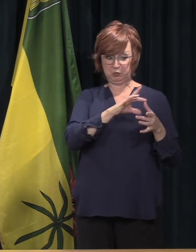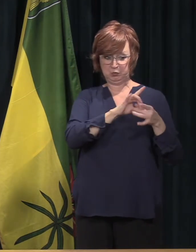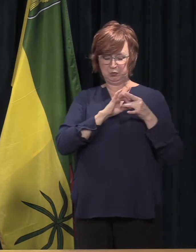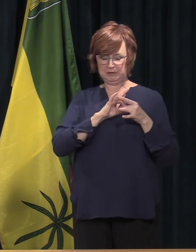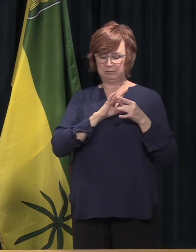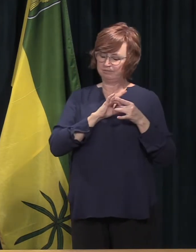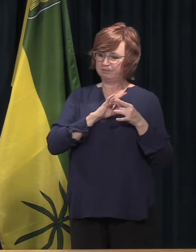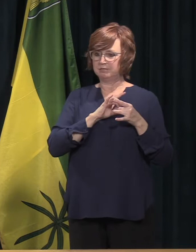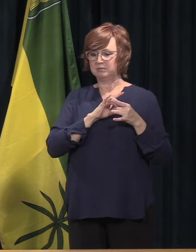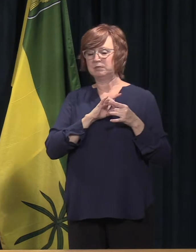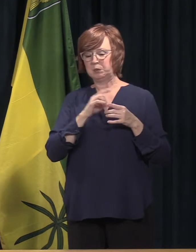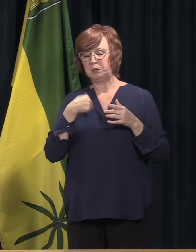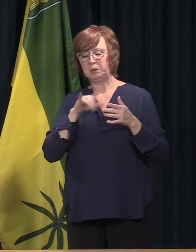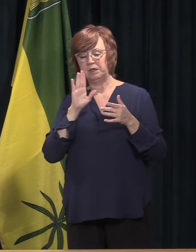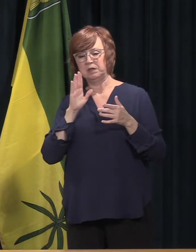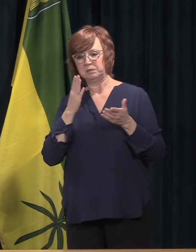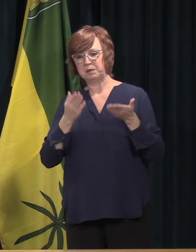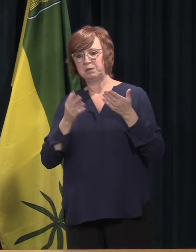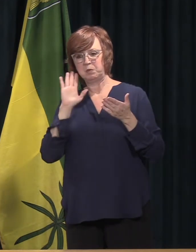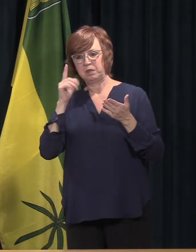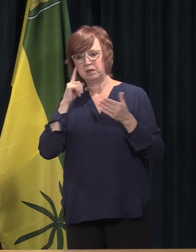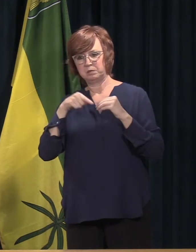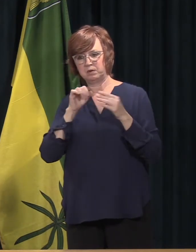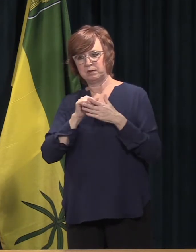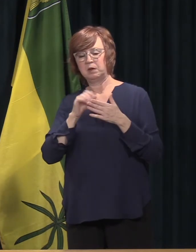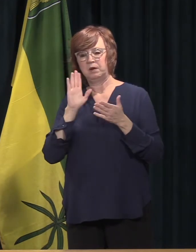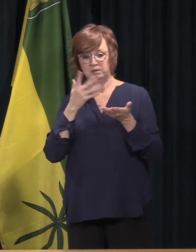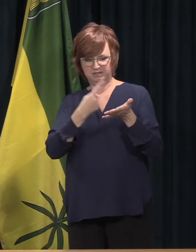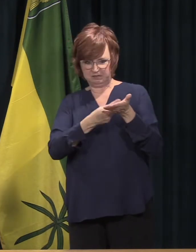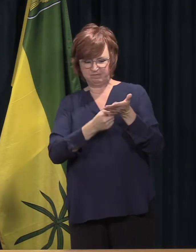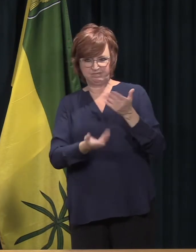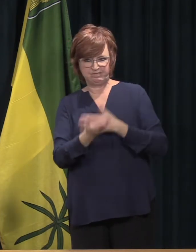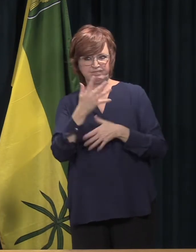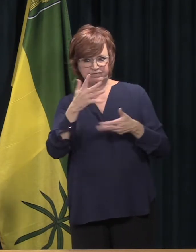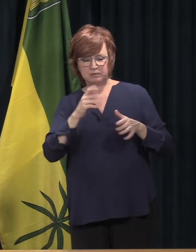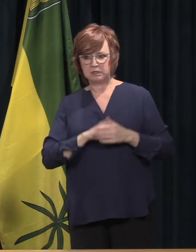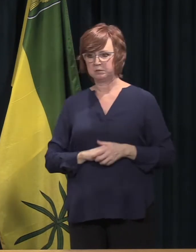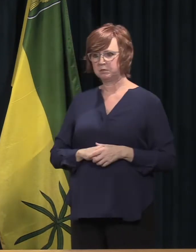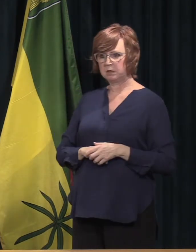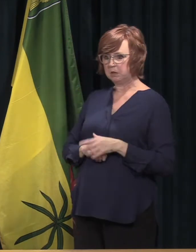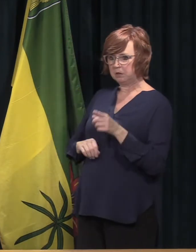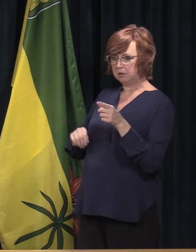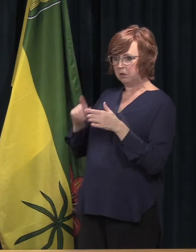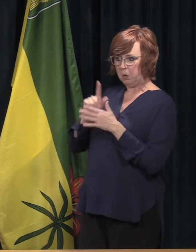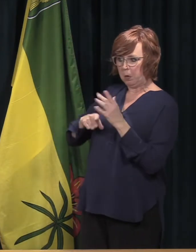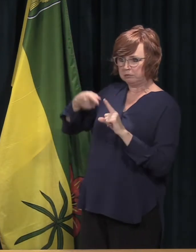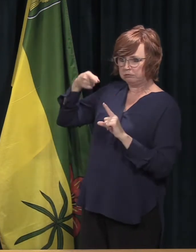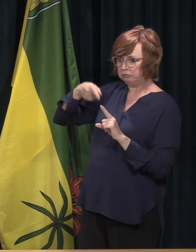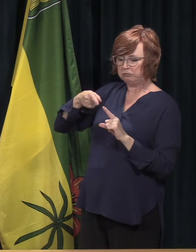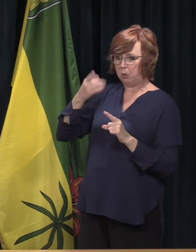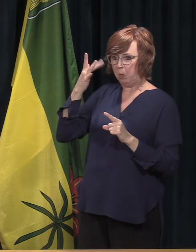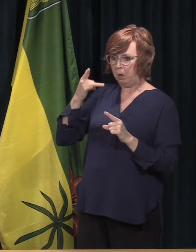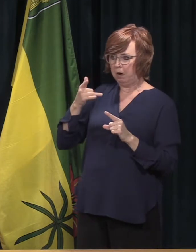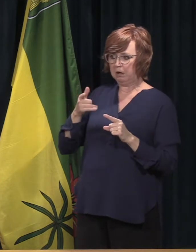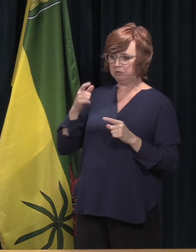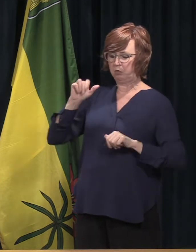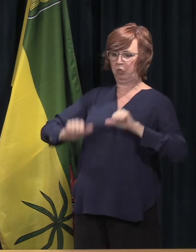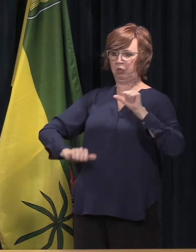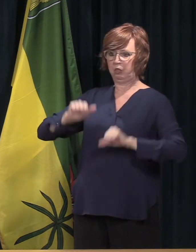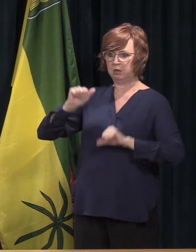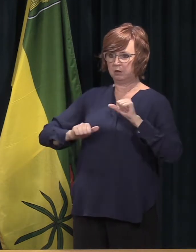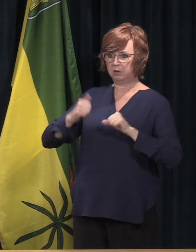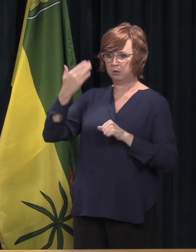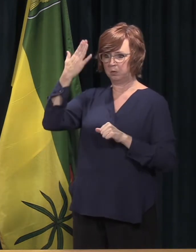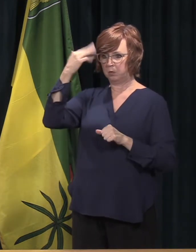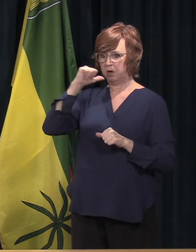But we've had that discussion. I guess. And what are you waiting for necessarily? Like, why not do